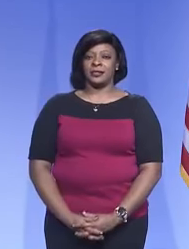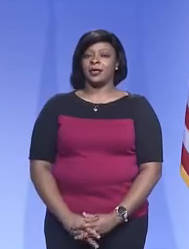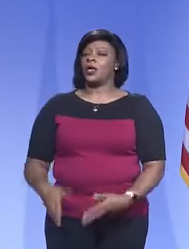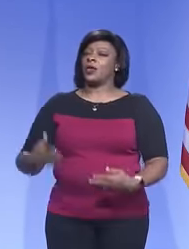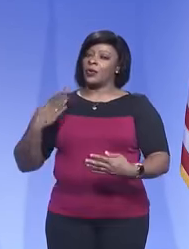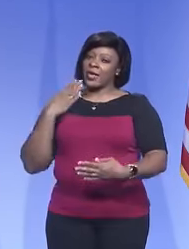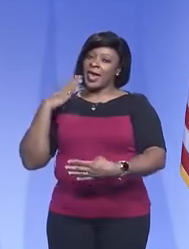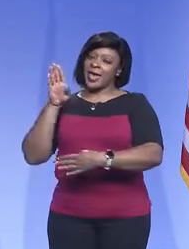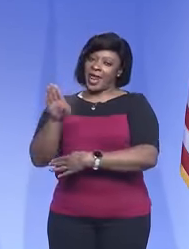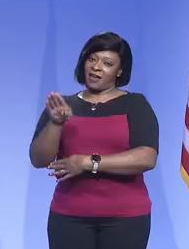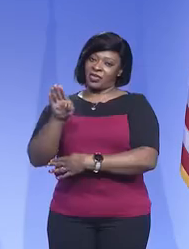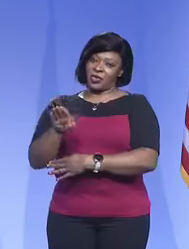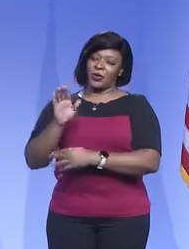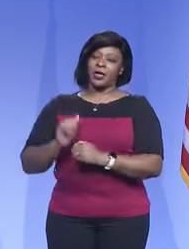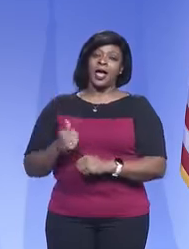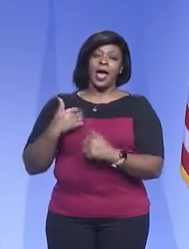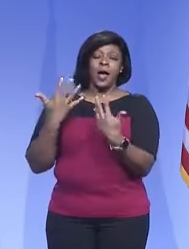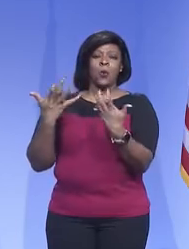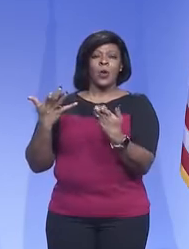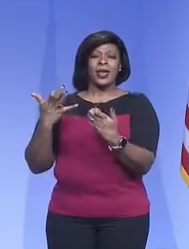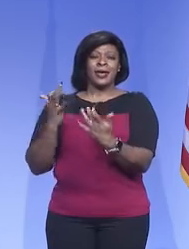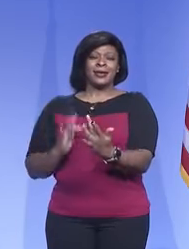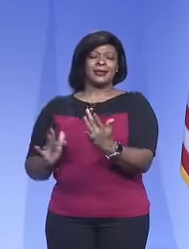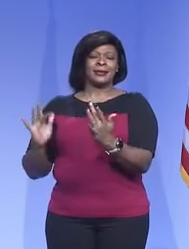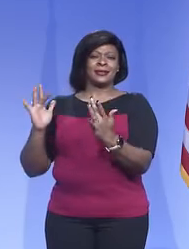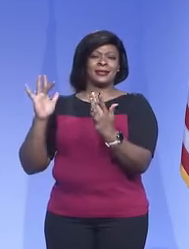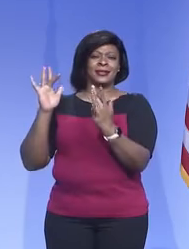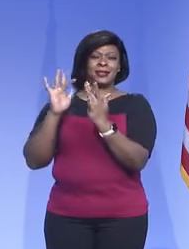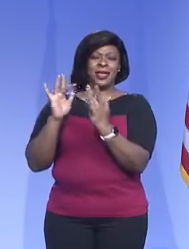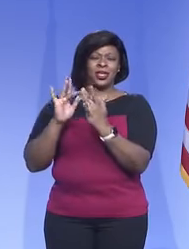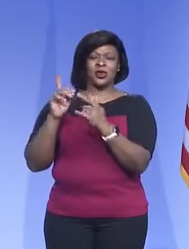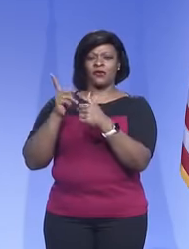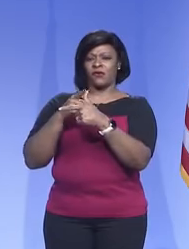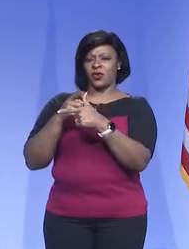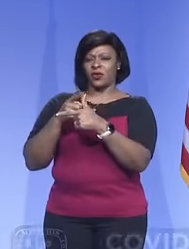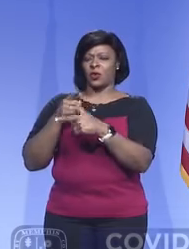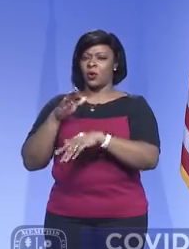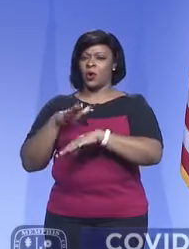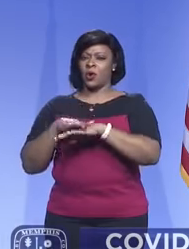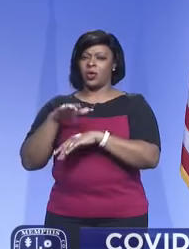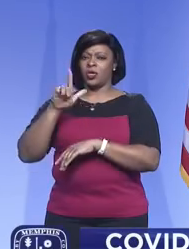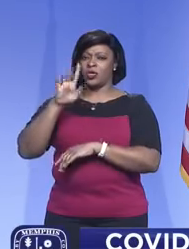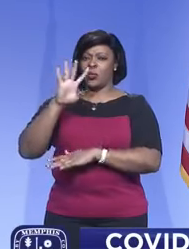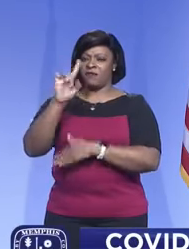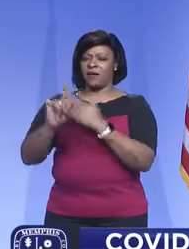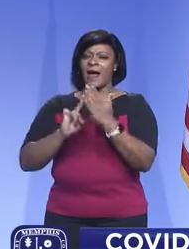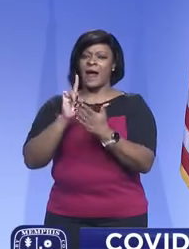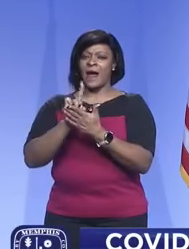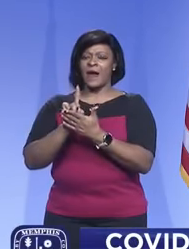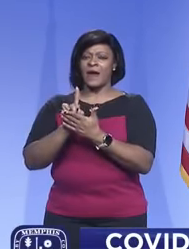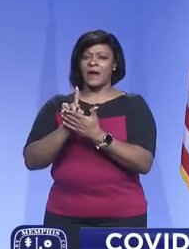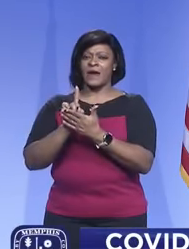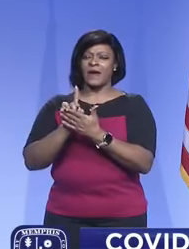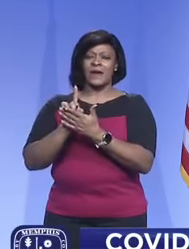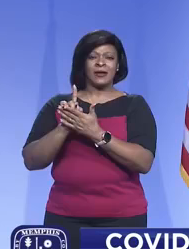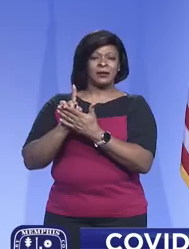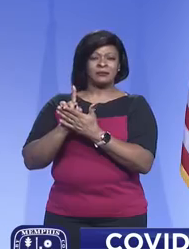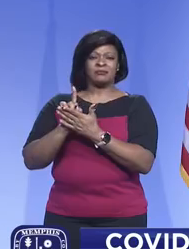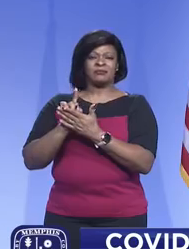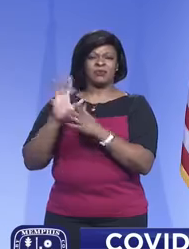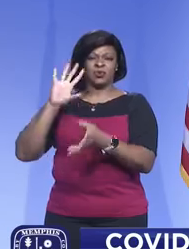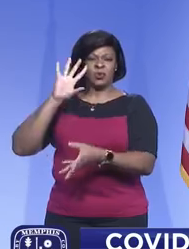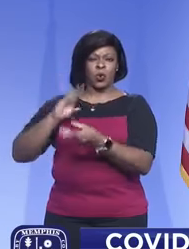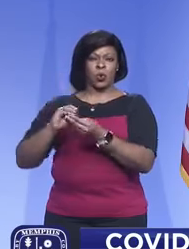Good afternoon. I wanted to touch base first on the 24-hour death total. There